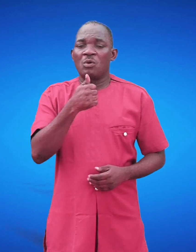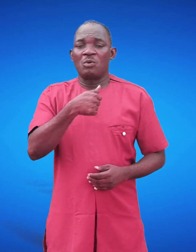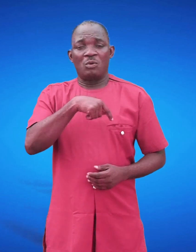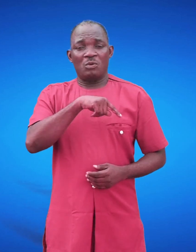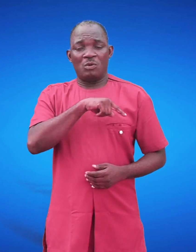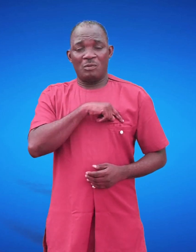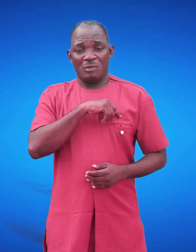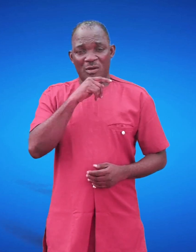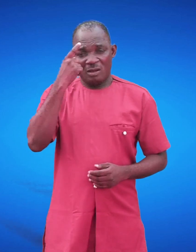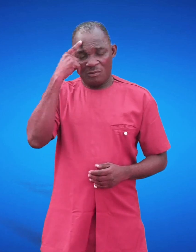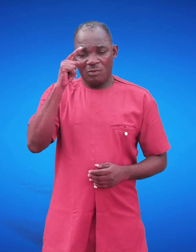for enrollment.